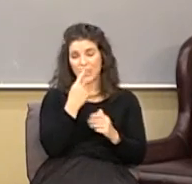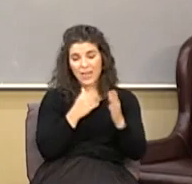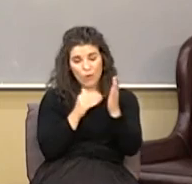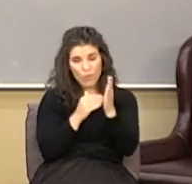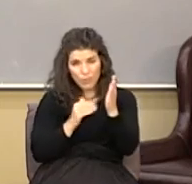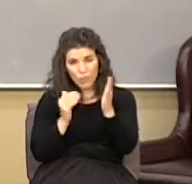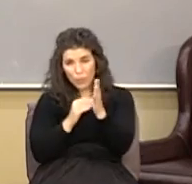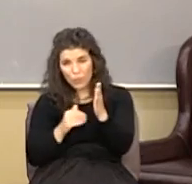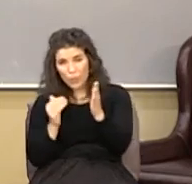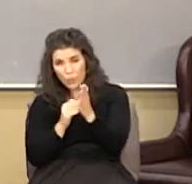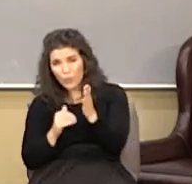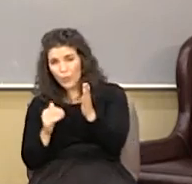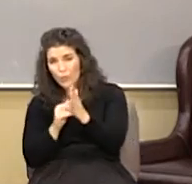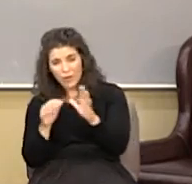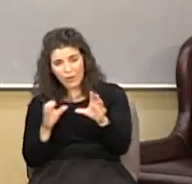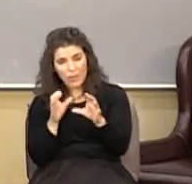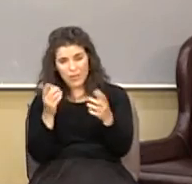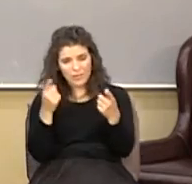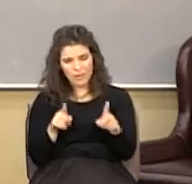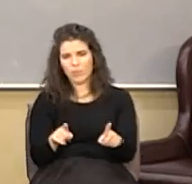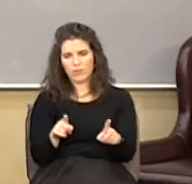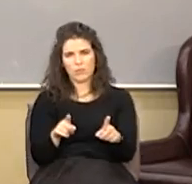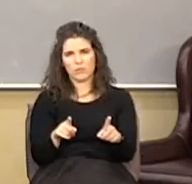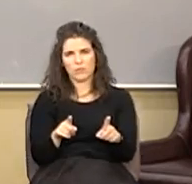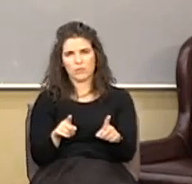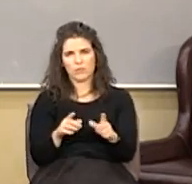over and over and over in the past and done nothing about it